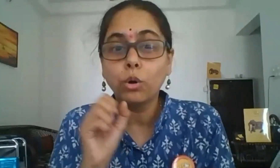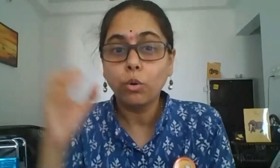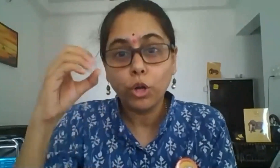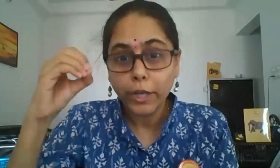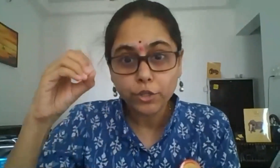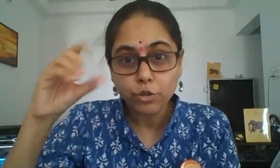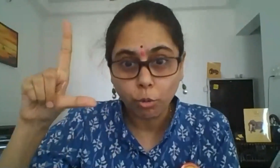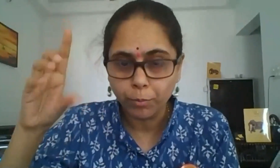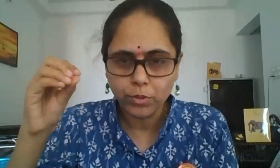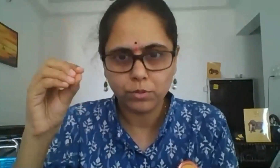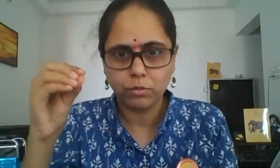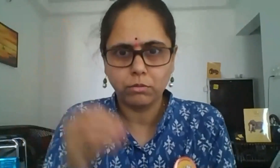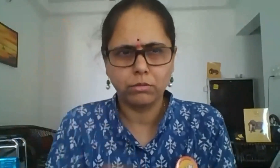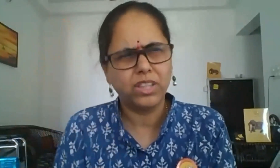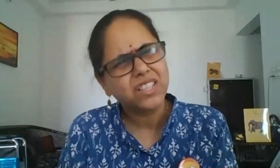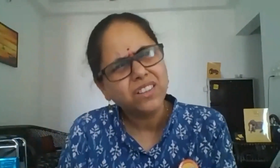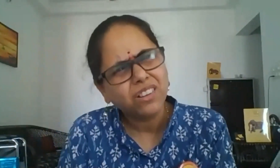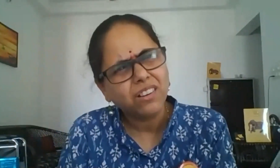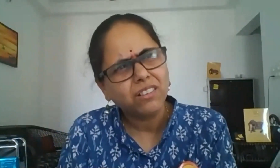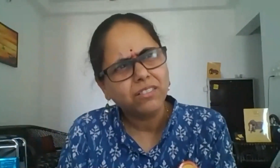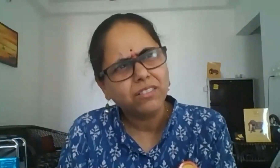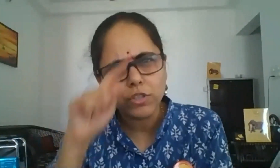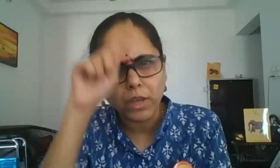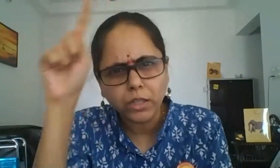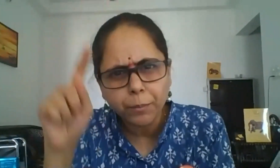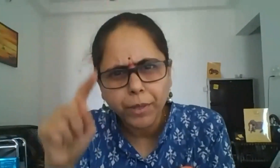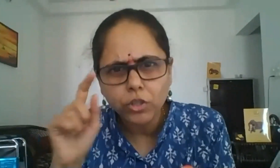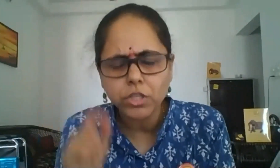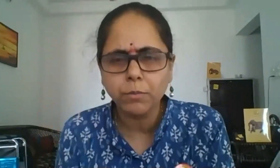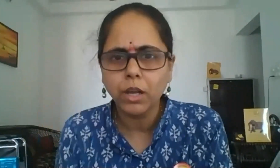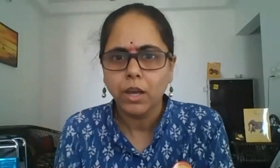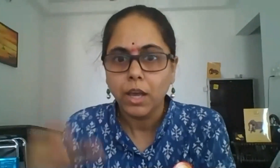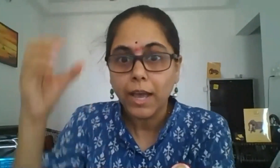old age home. So they said, there was another big question mark. I said,